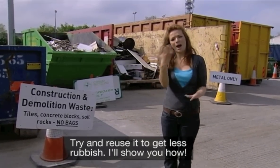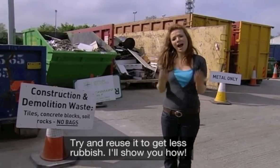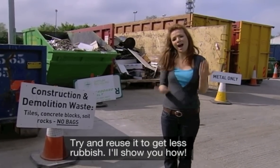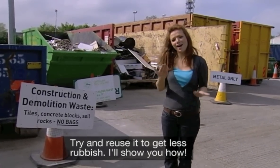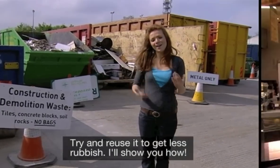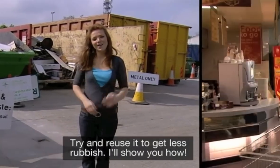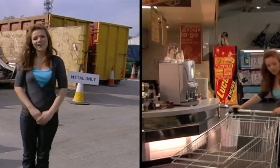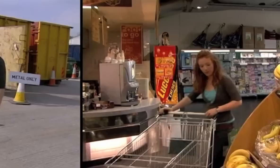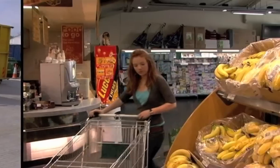how.